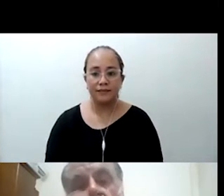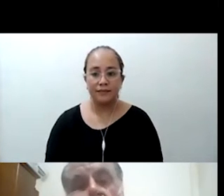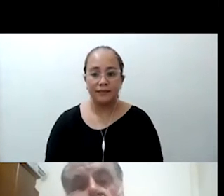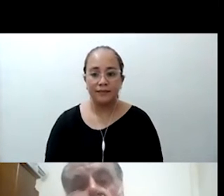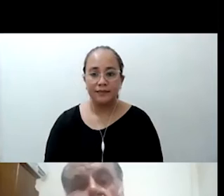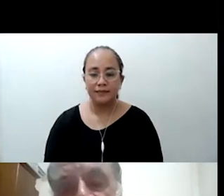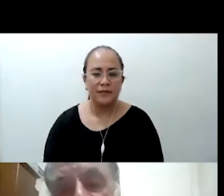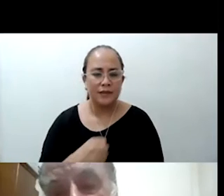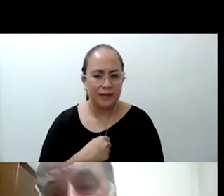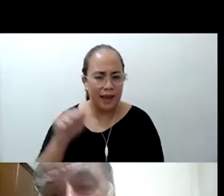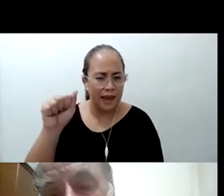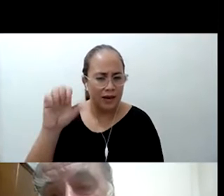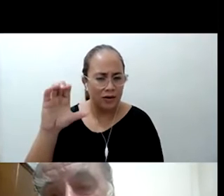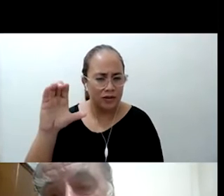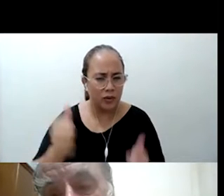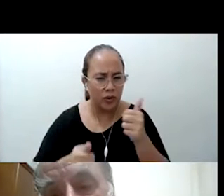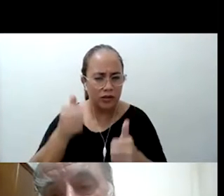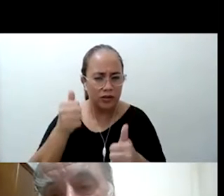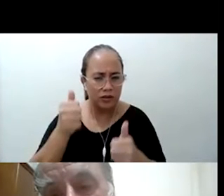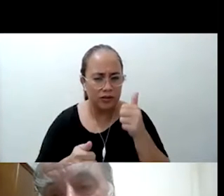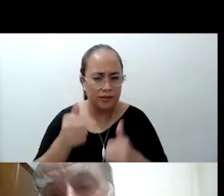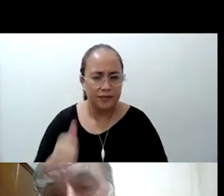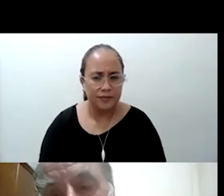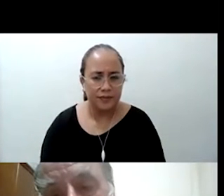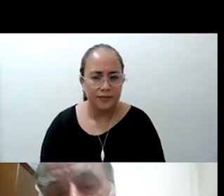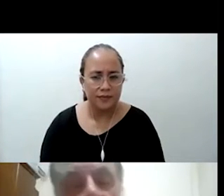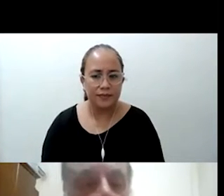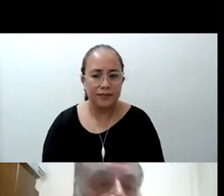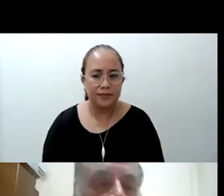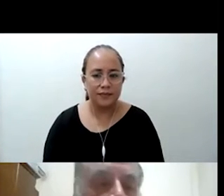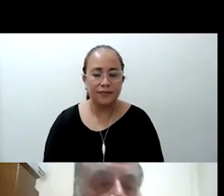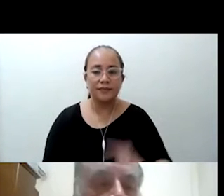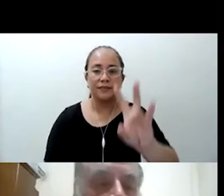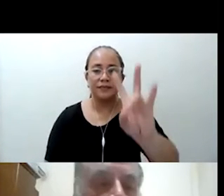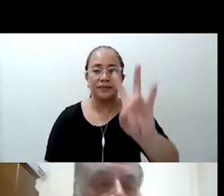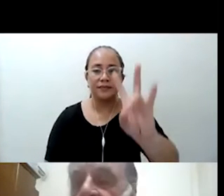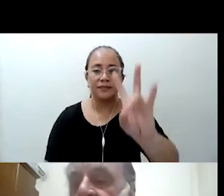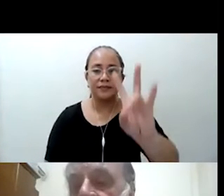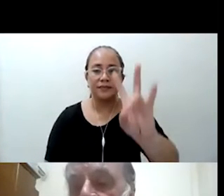Sorry, A or C? They're signing A, the location. A, yes. A is correct.